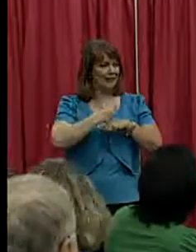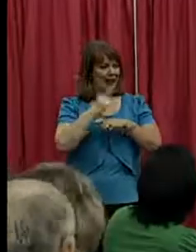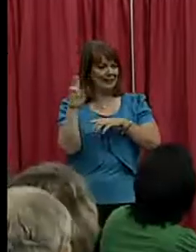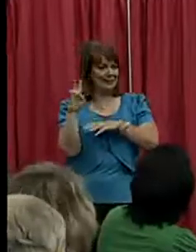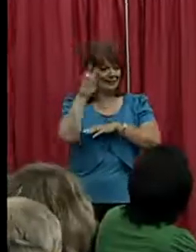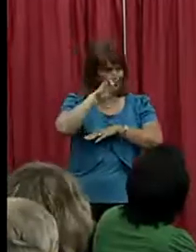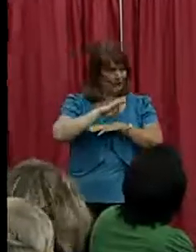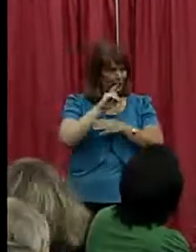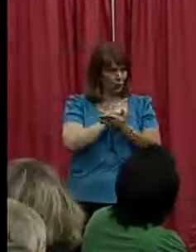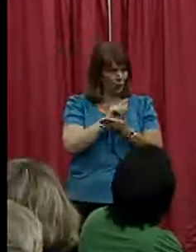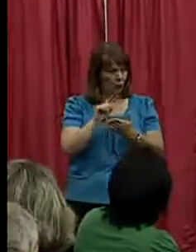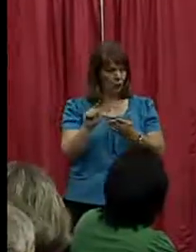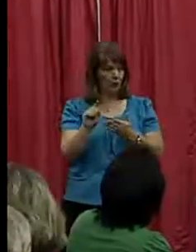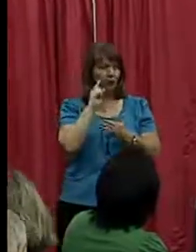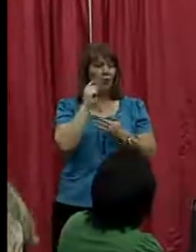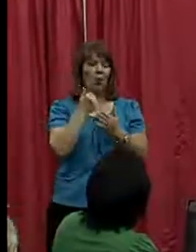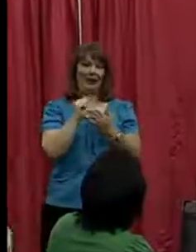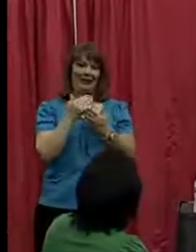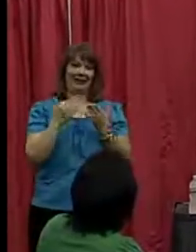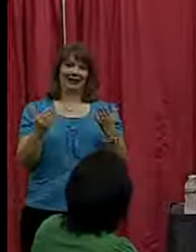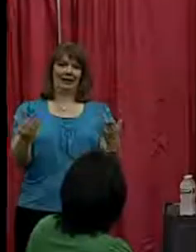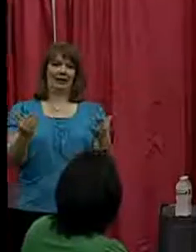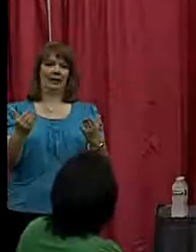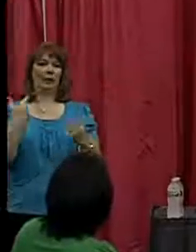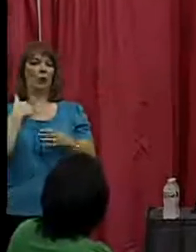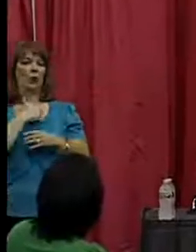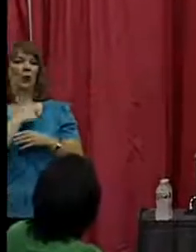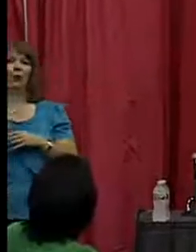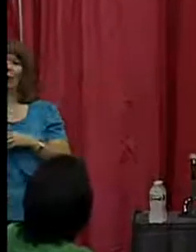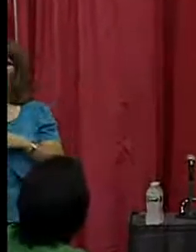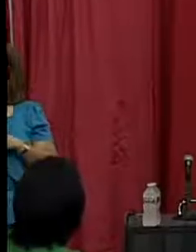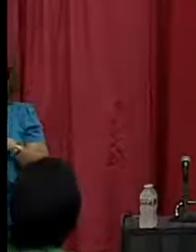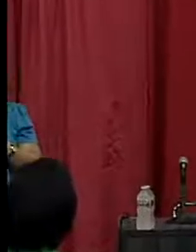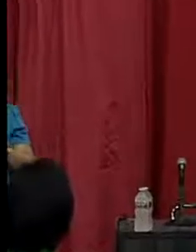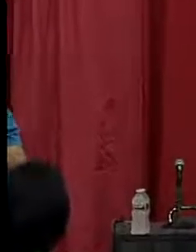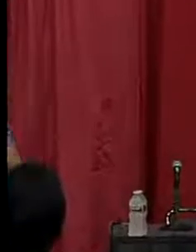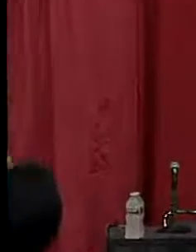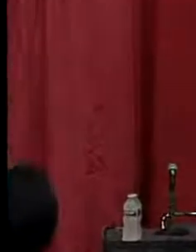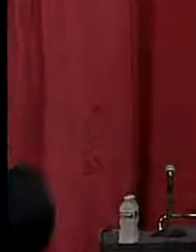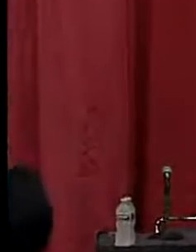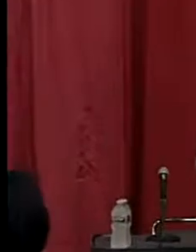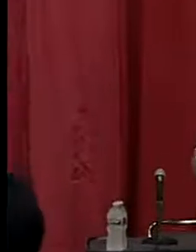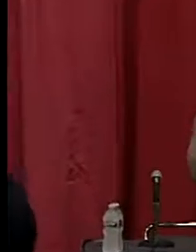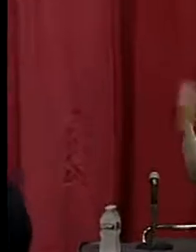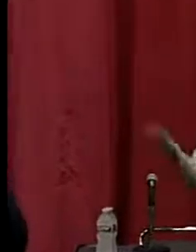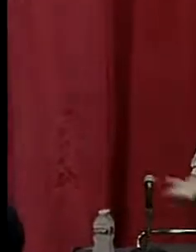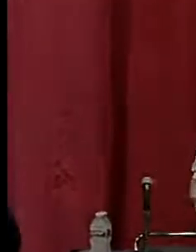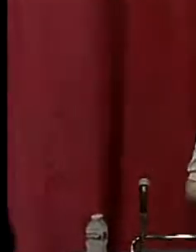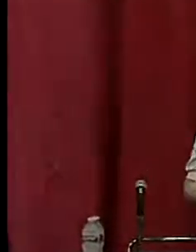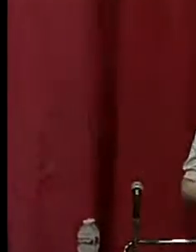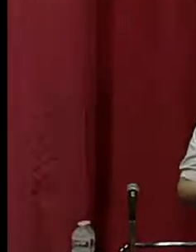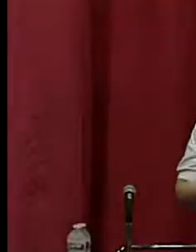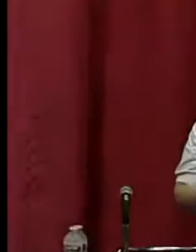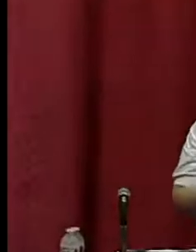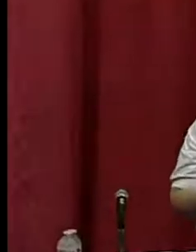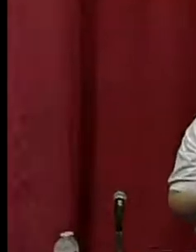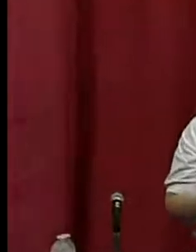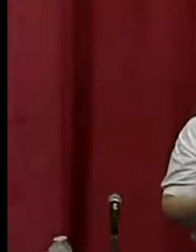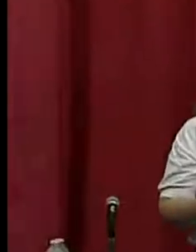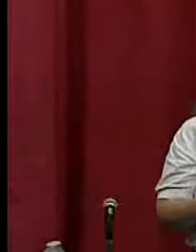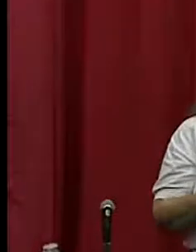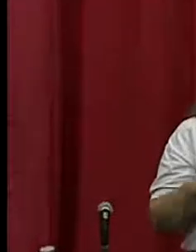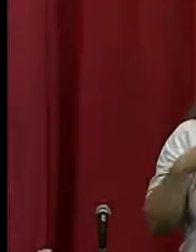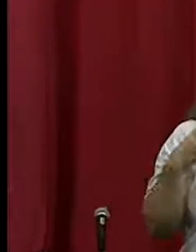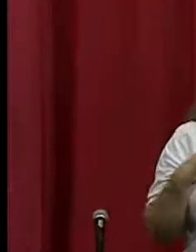right now. We're always there. You may hear rumors that during a disaster, 2-1-1 closes down. That's not